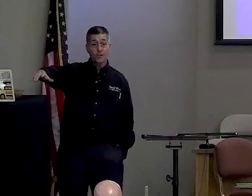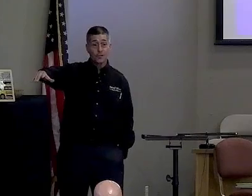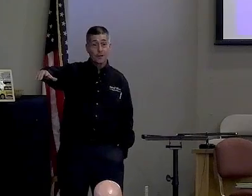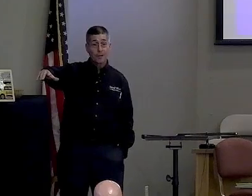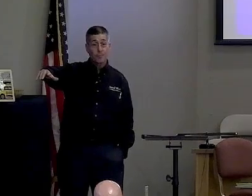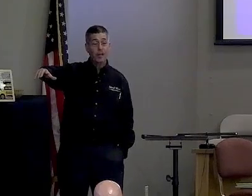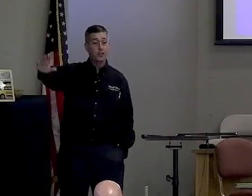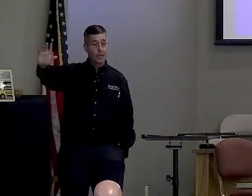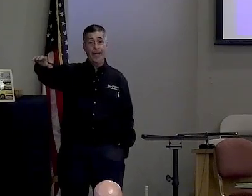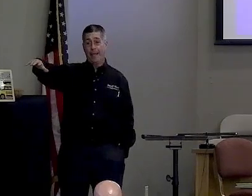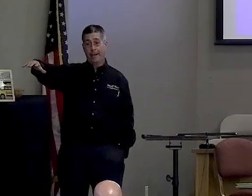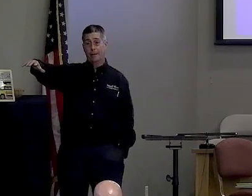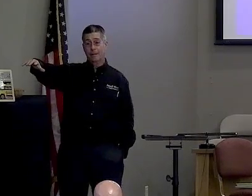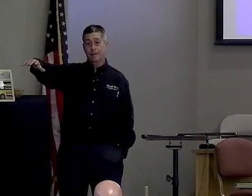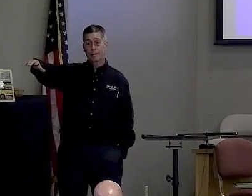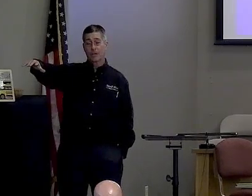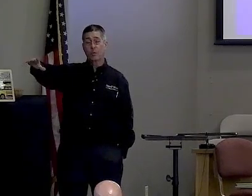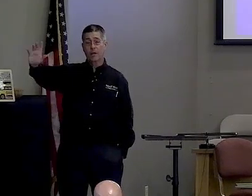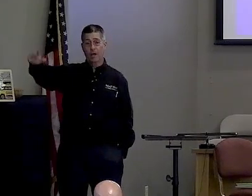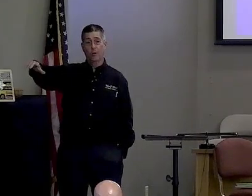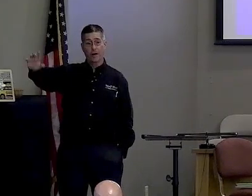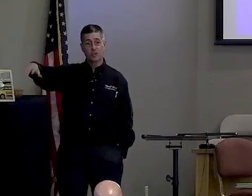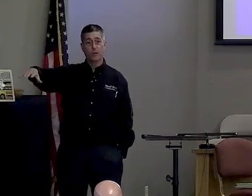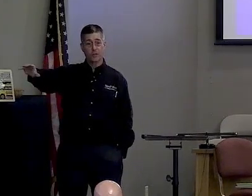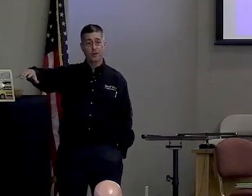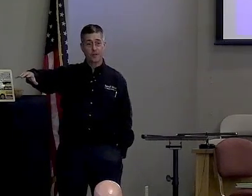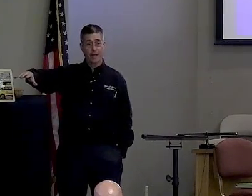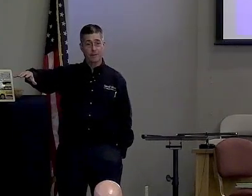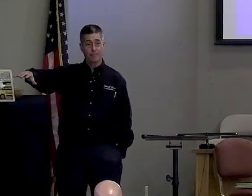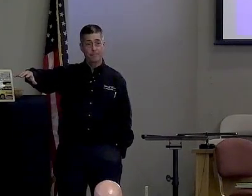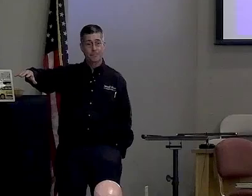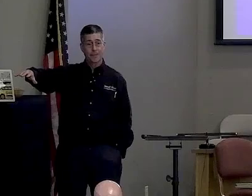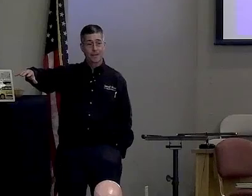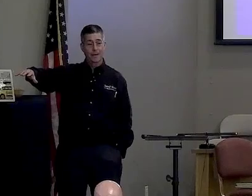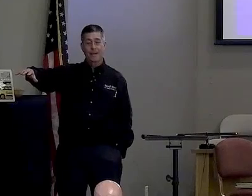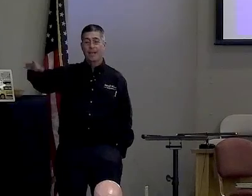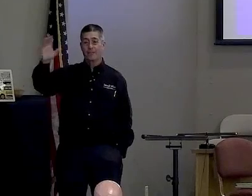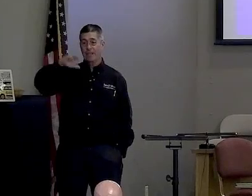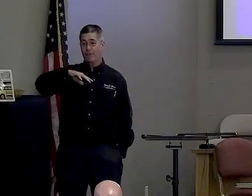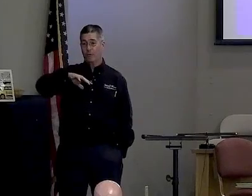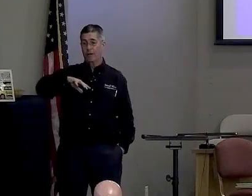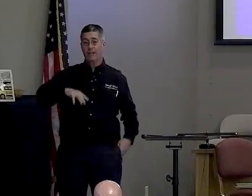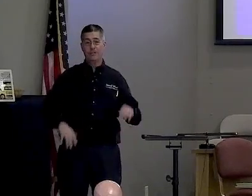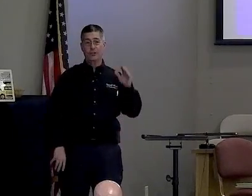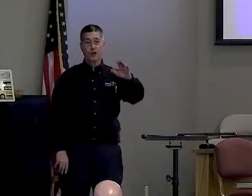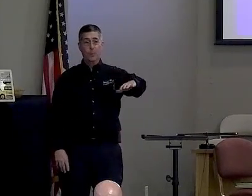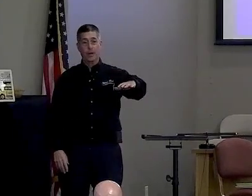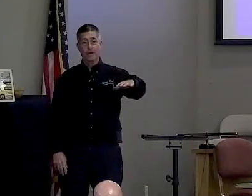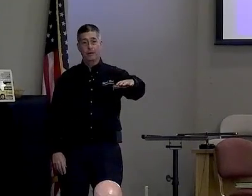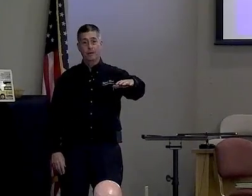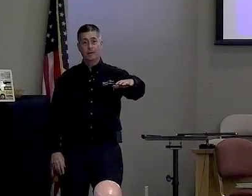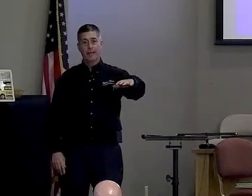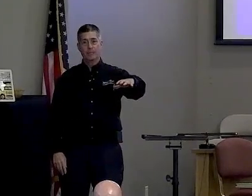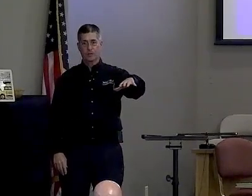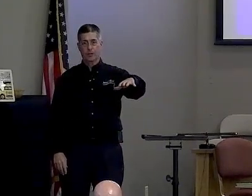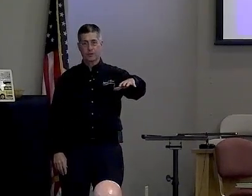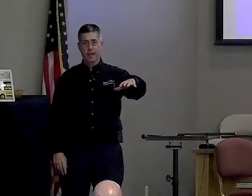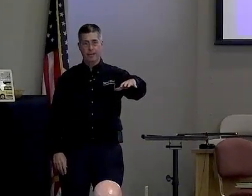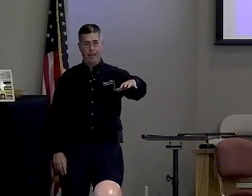but it's okay. Because we know we're not supposed to understand them. In the deaf world, if it's interpreted like I'm supposed to understand that.